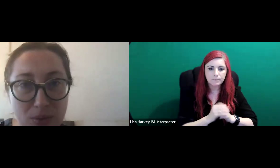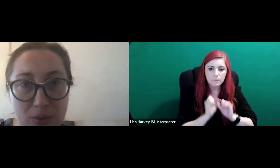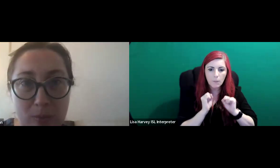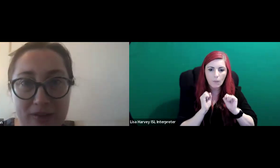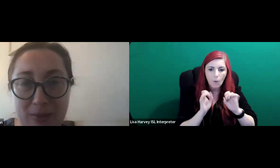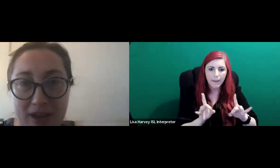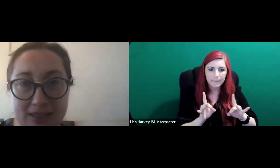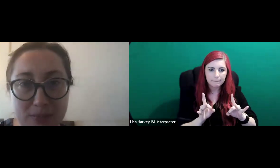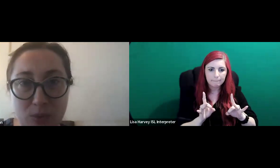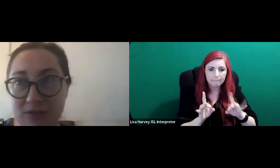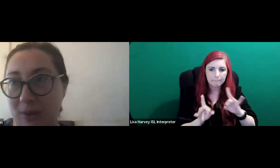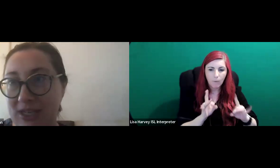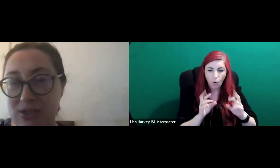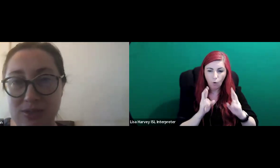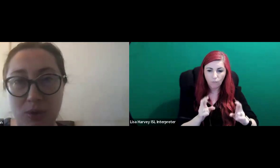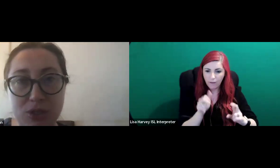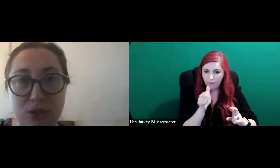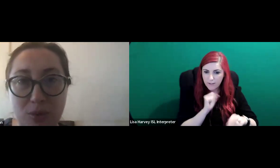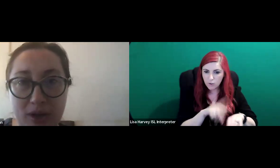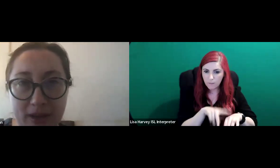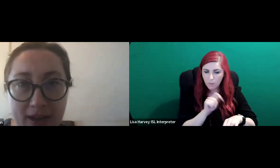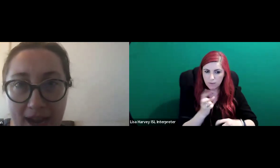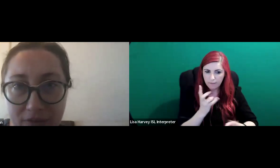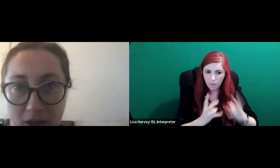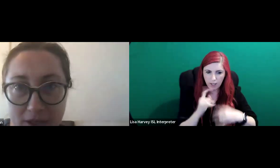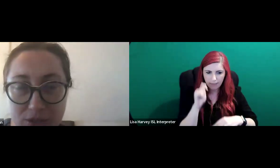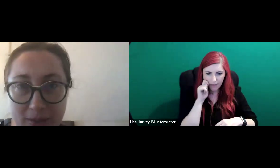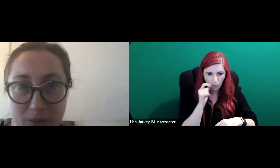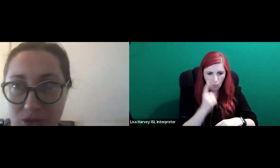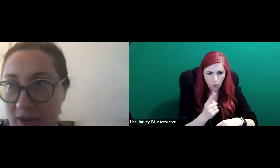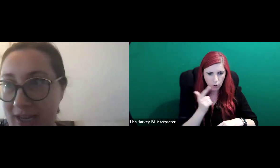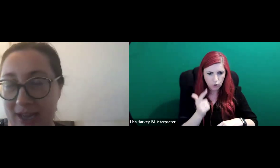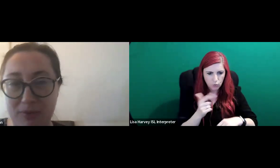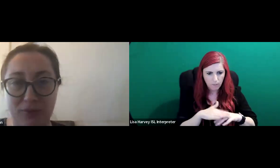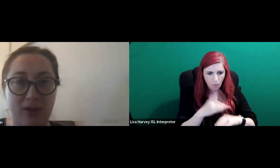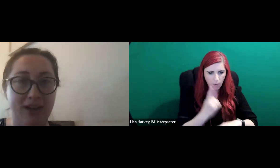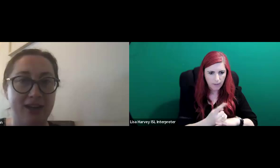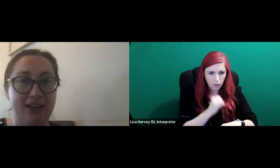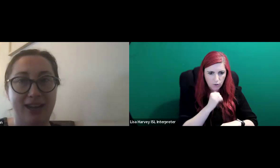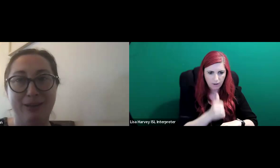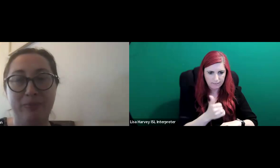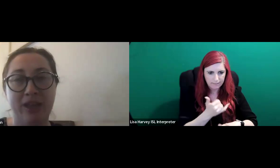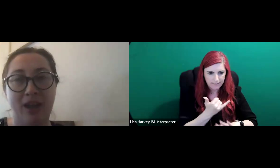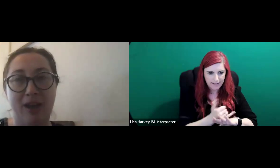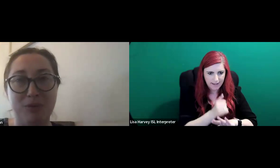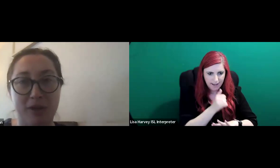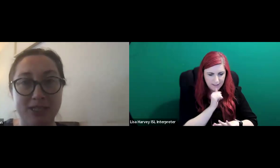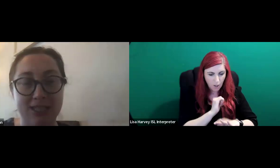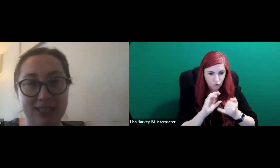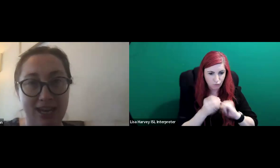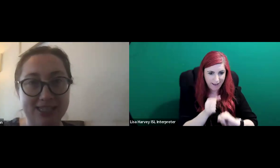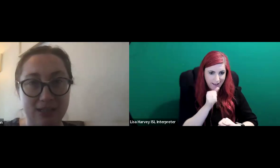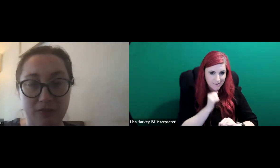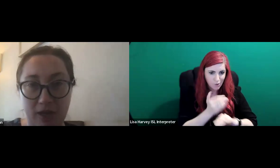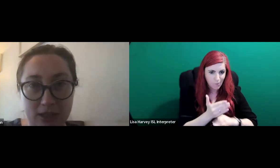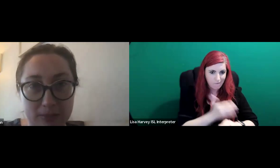Okay, so hopefully we've answered most of the questions. There's 1 or 2 more that I haven't gotten to that I'm going to try and get before I move on